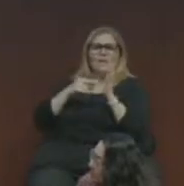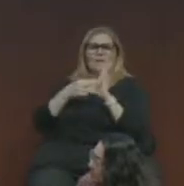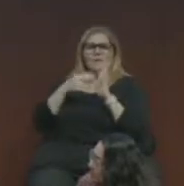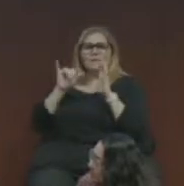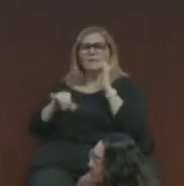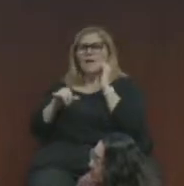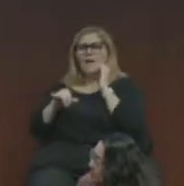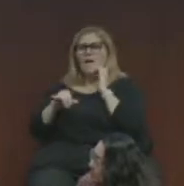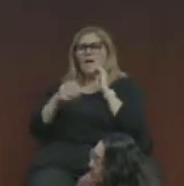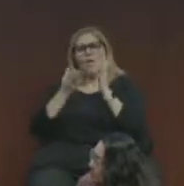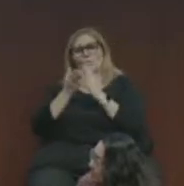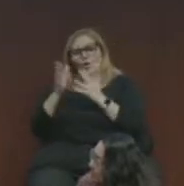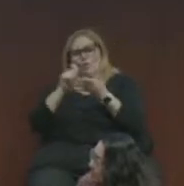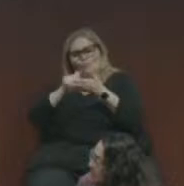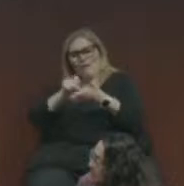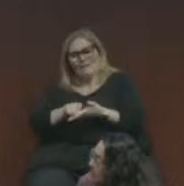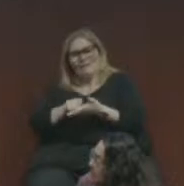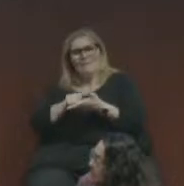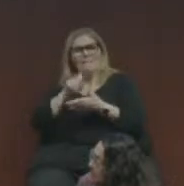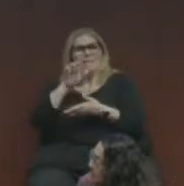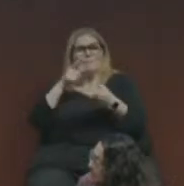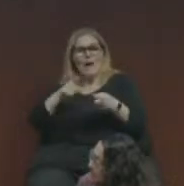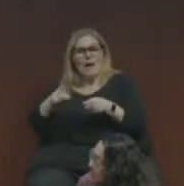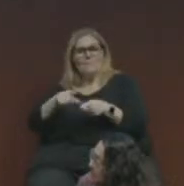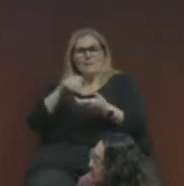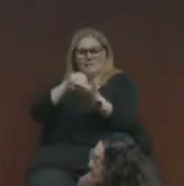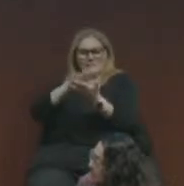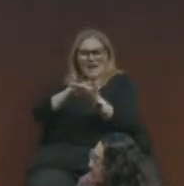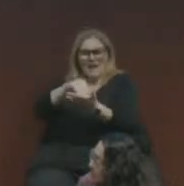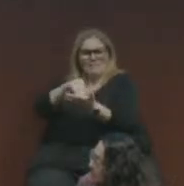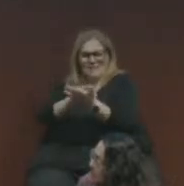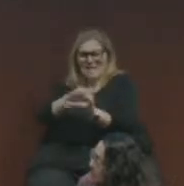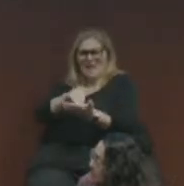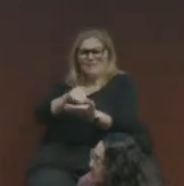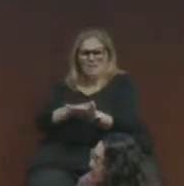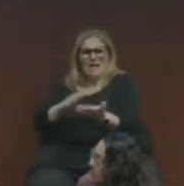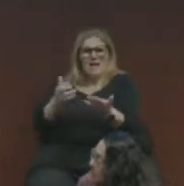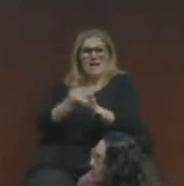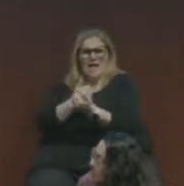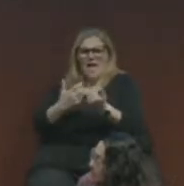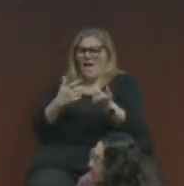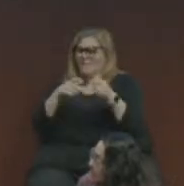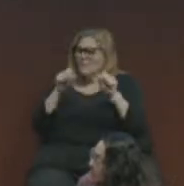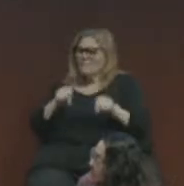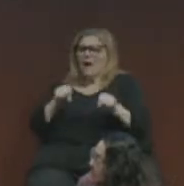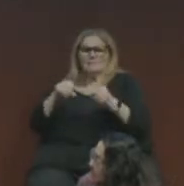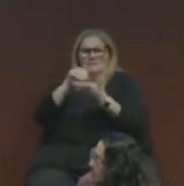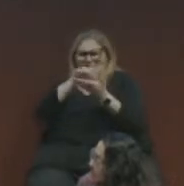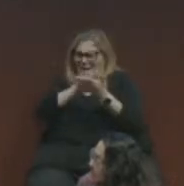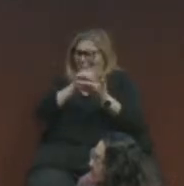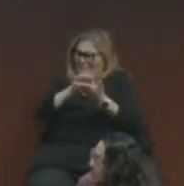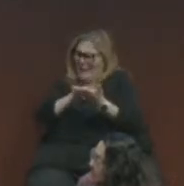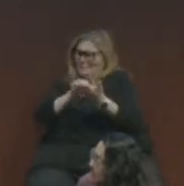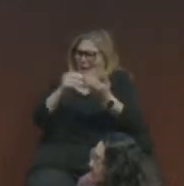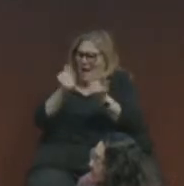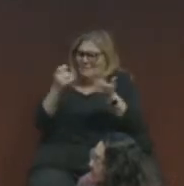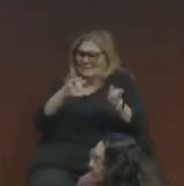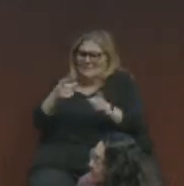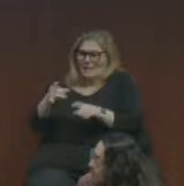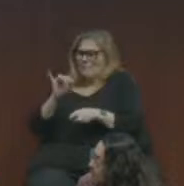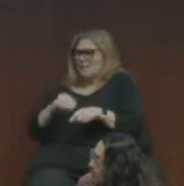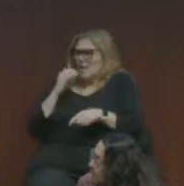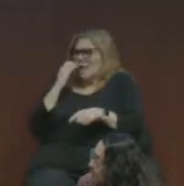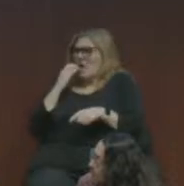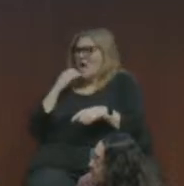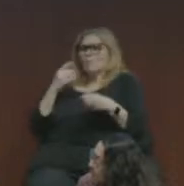documentation, through writing about that, documenting that in every single way. And I think Deirdre talked